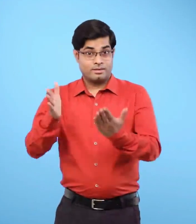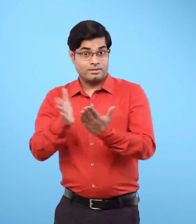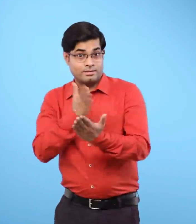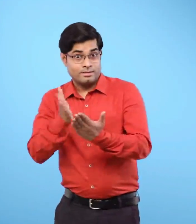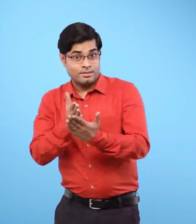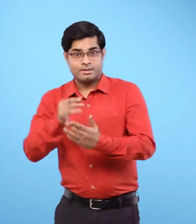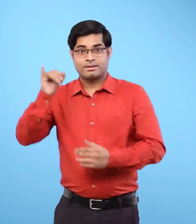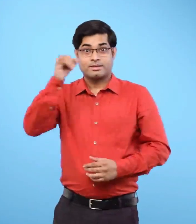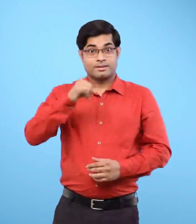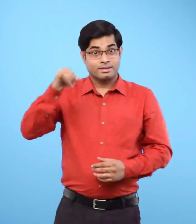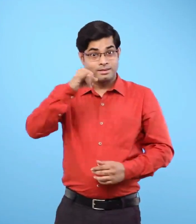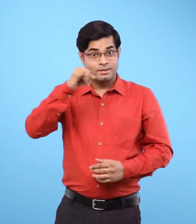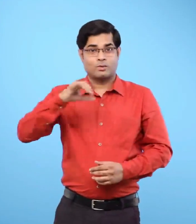Page number